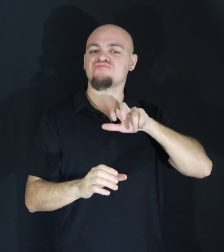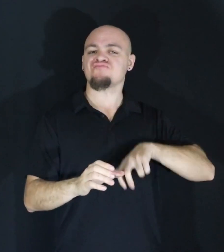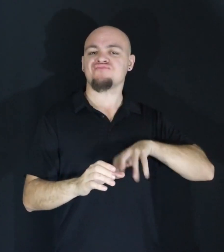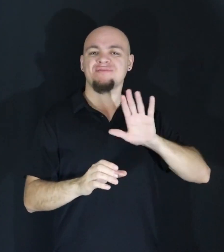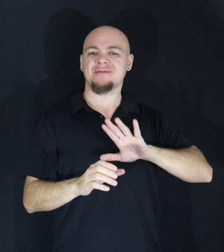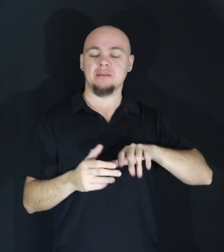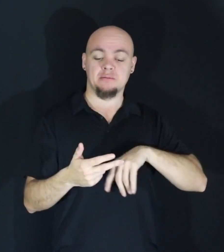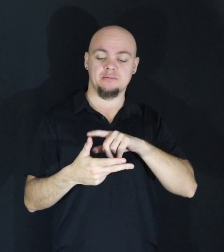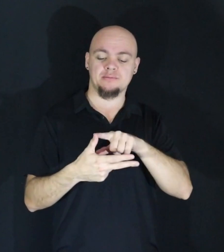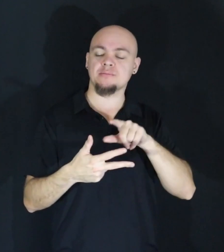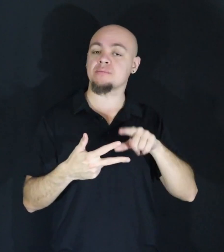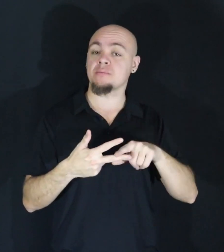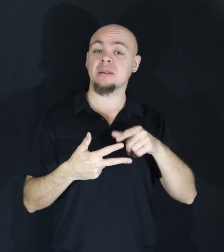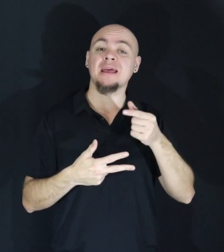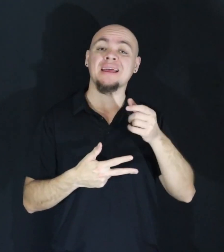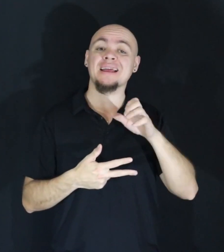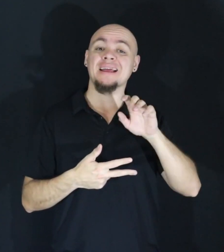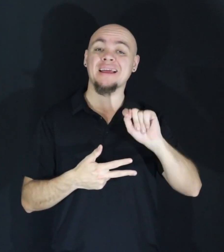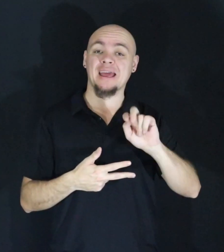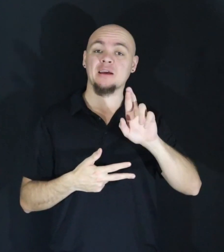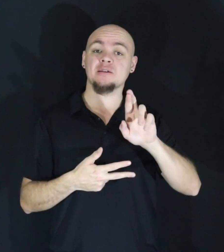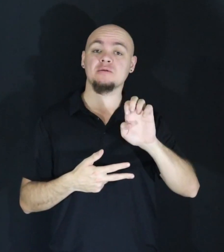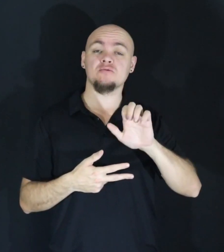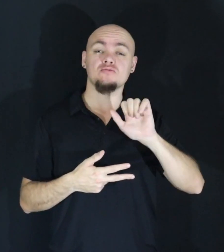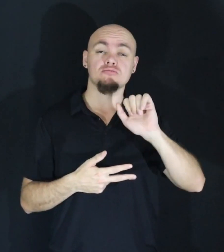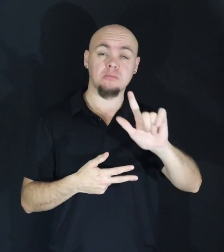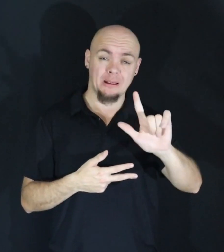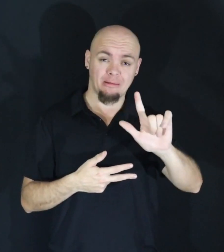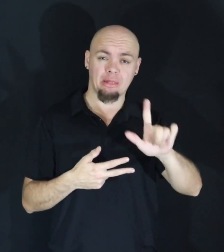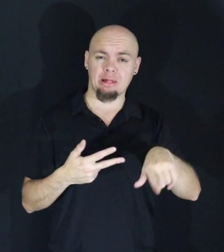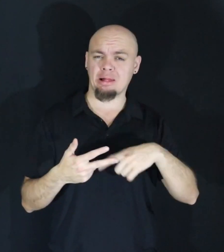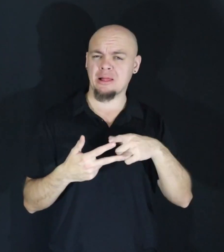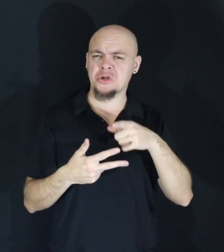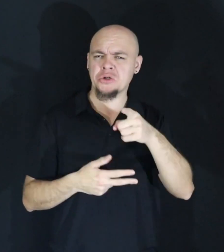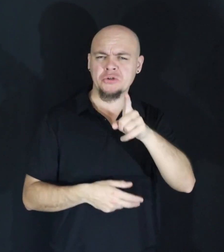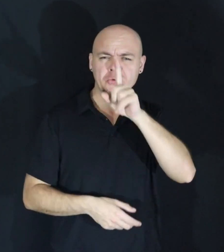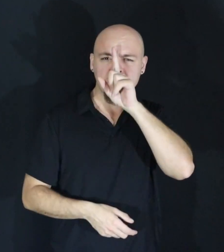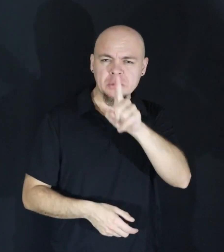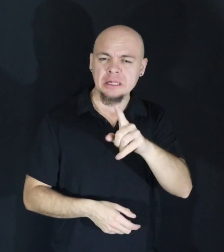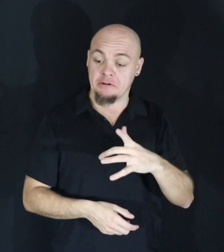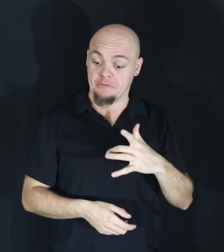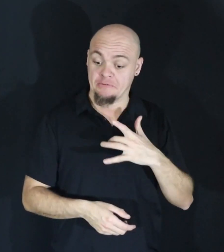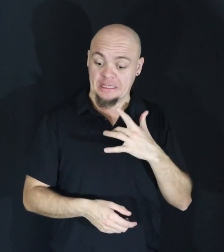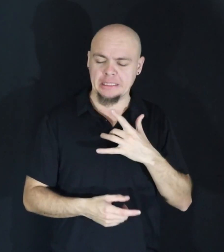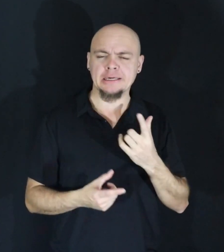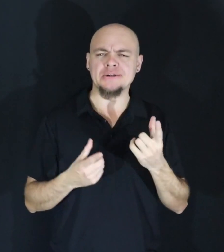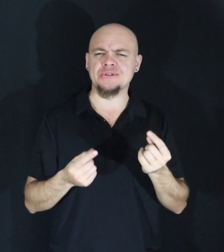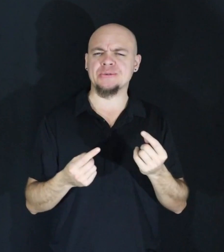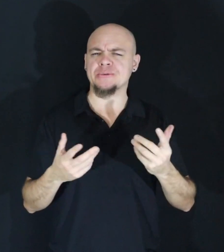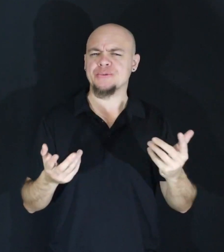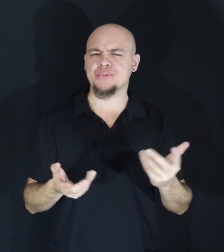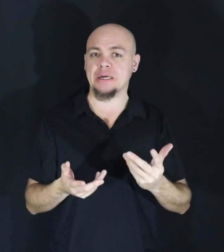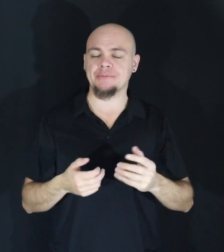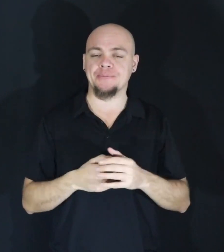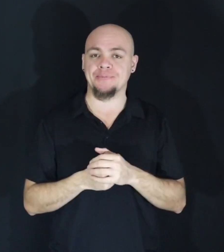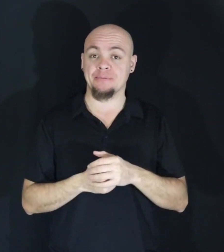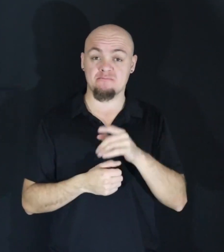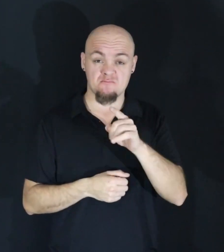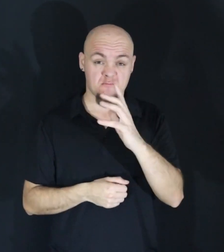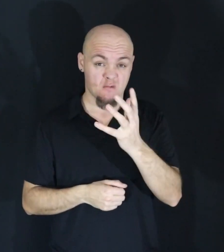real. What are you really feeling and doing? What are you really feeling? Are you